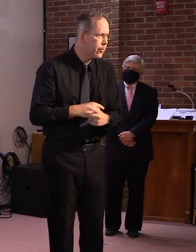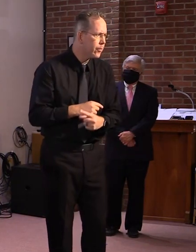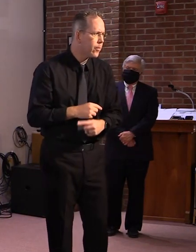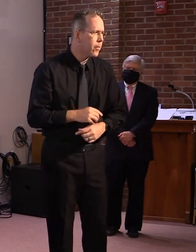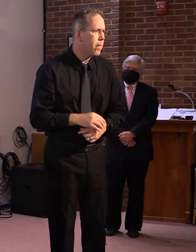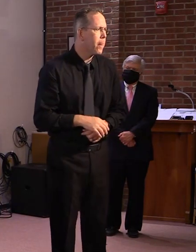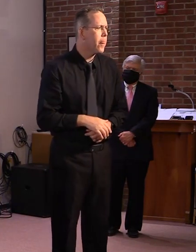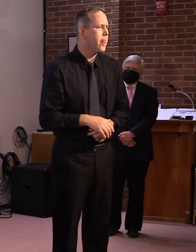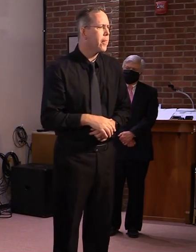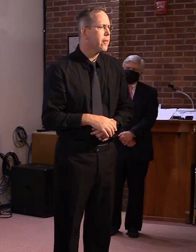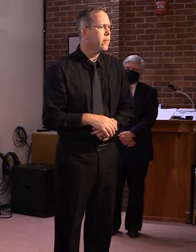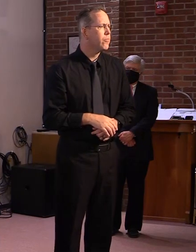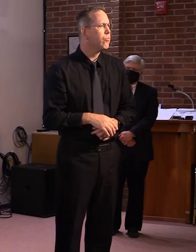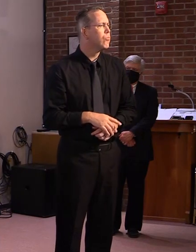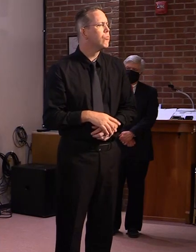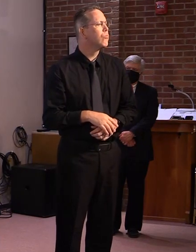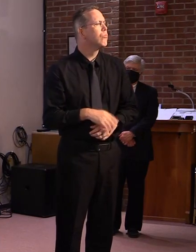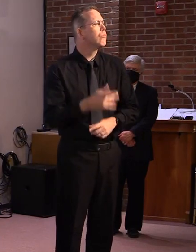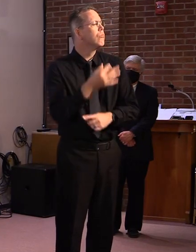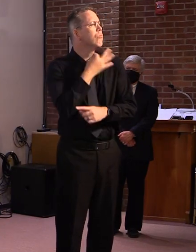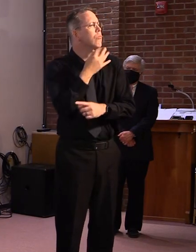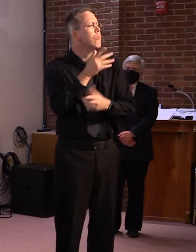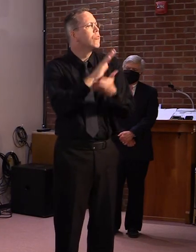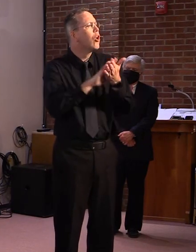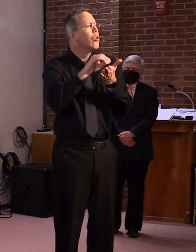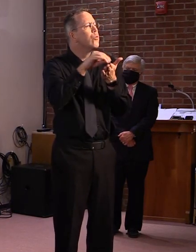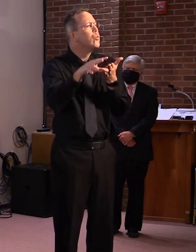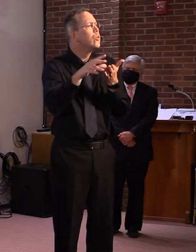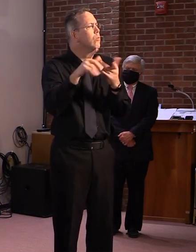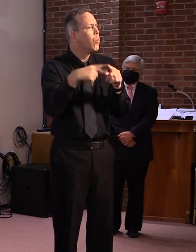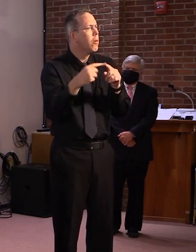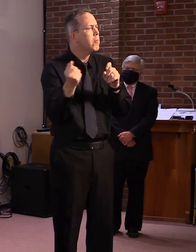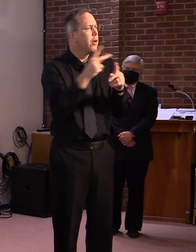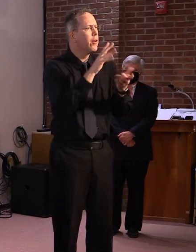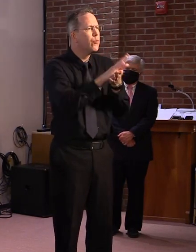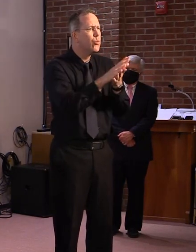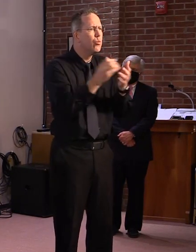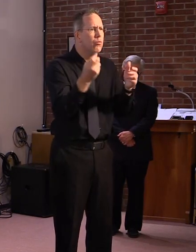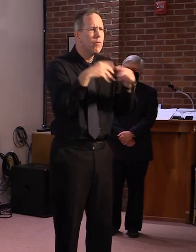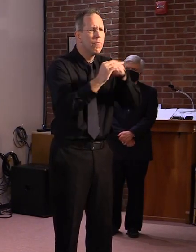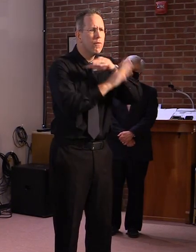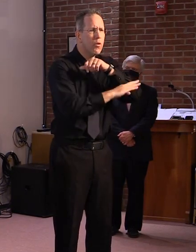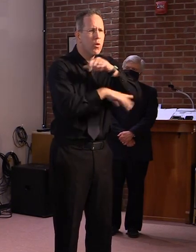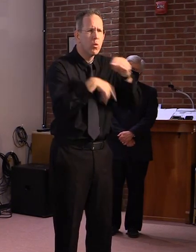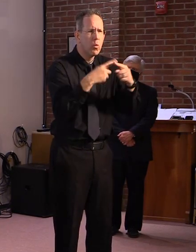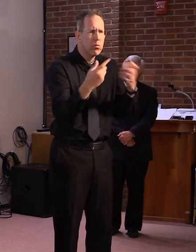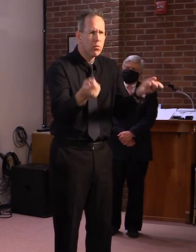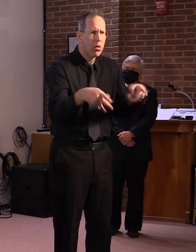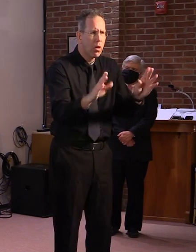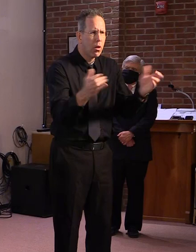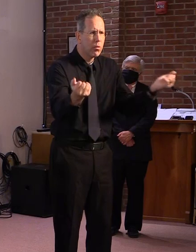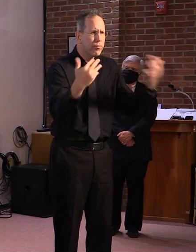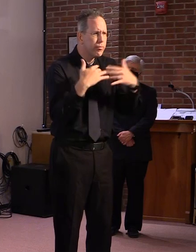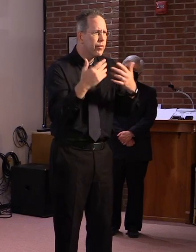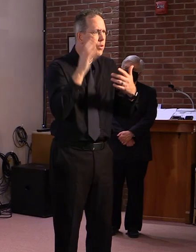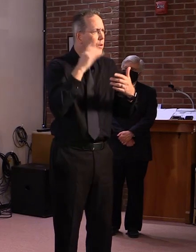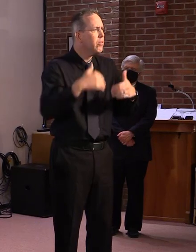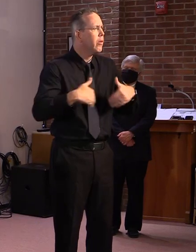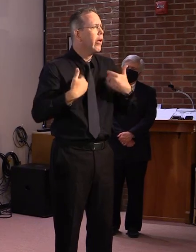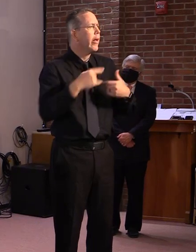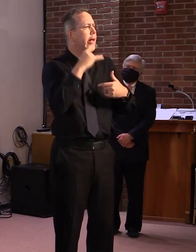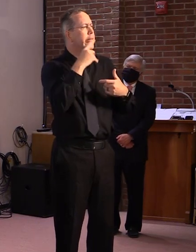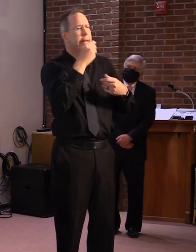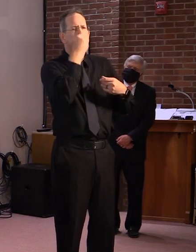and not that I want to say, you know, 20-somethings are going to be more prone to violating executive orders